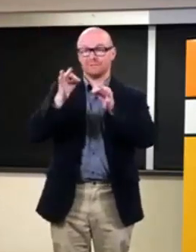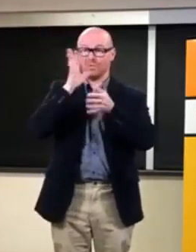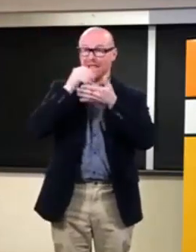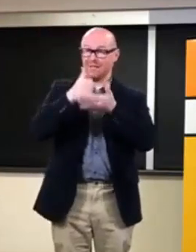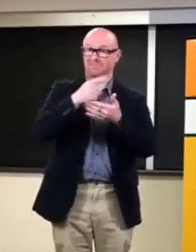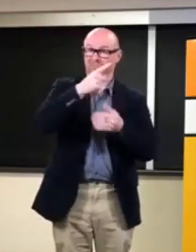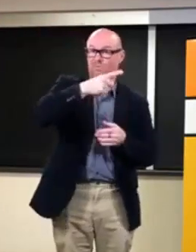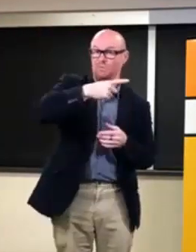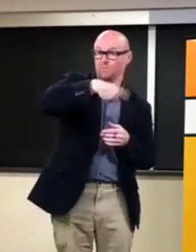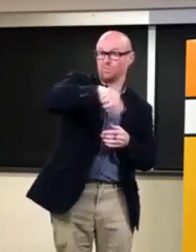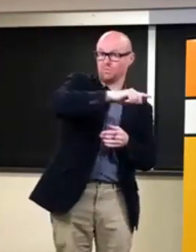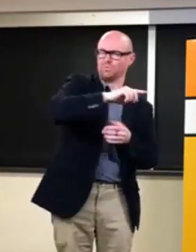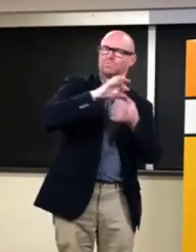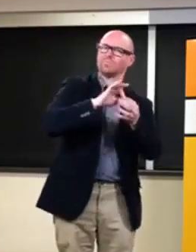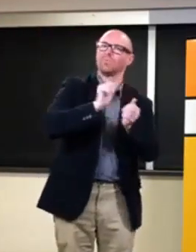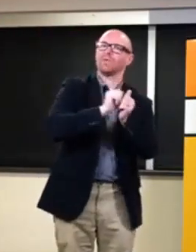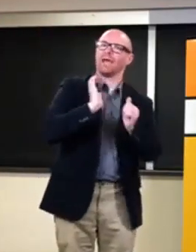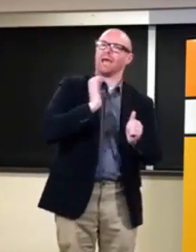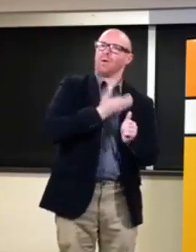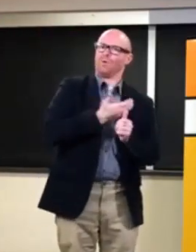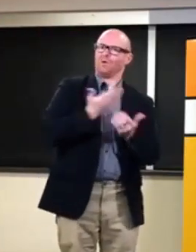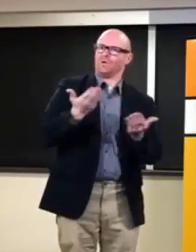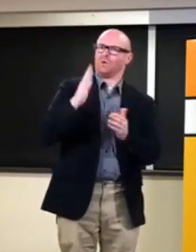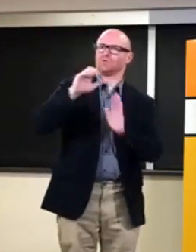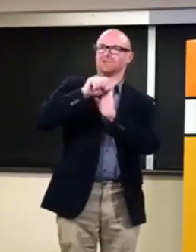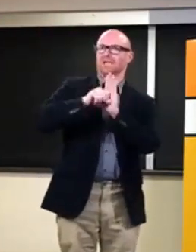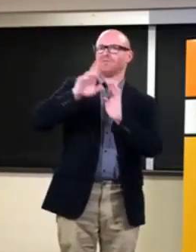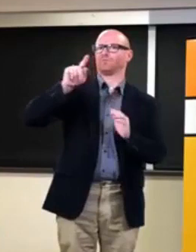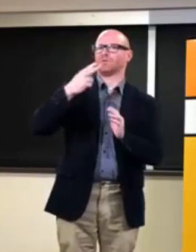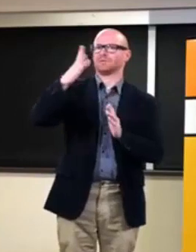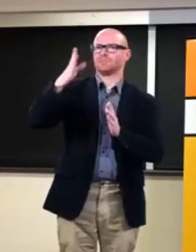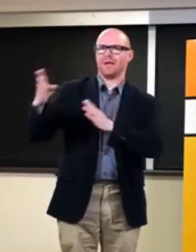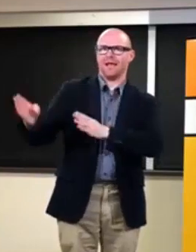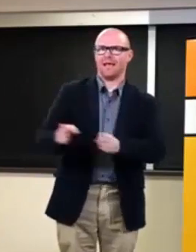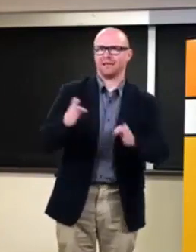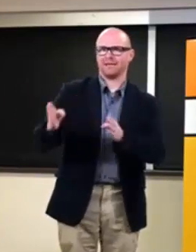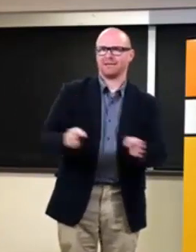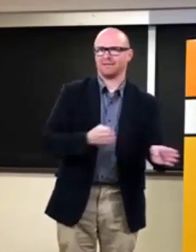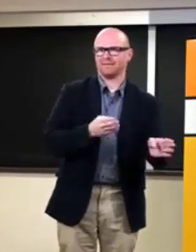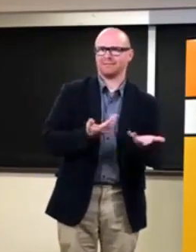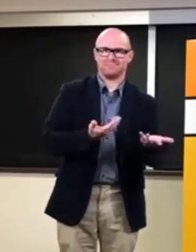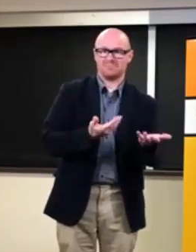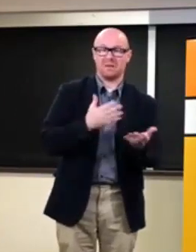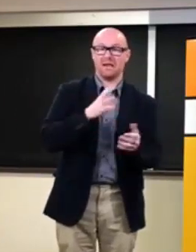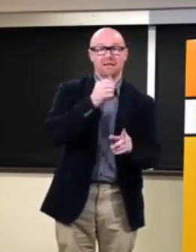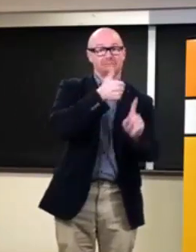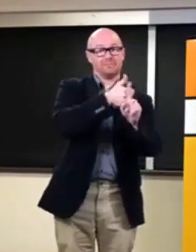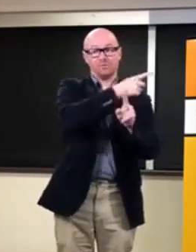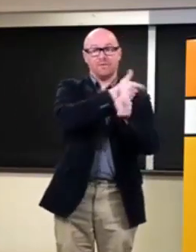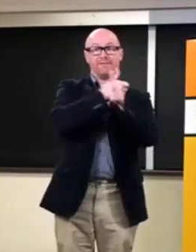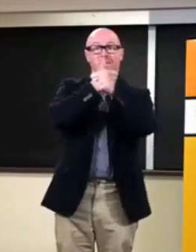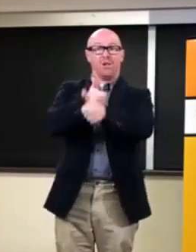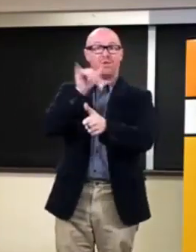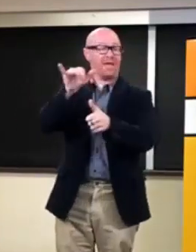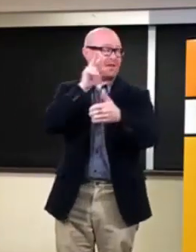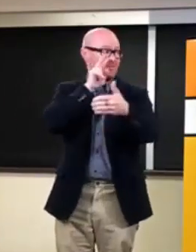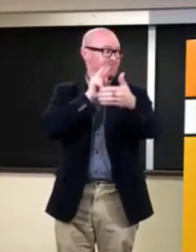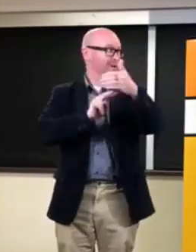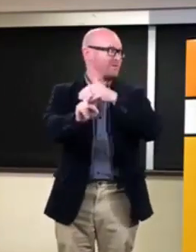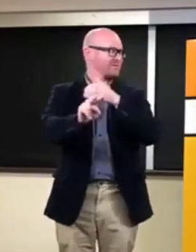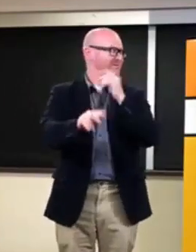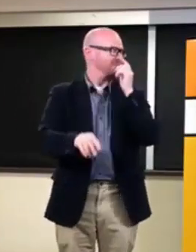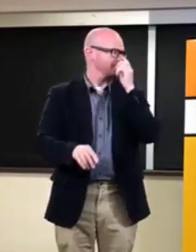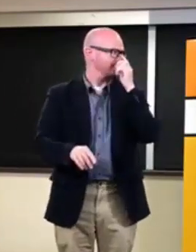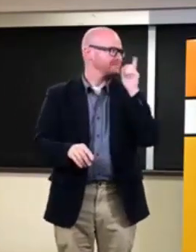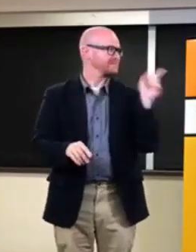in terms of your planning? And is the state doing any of its own modeling for those kinds of projections? Hey, before